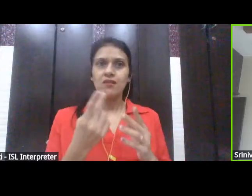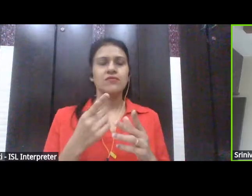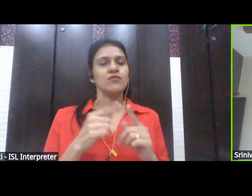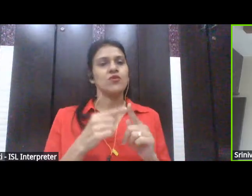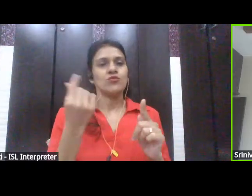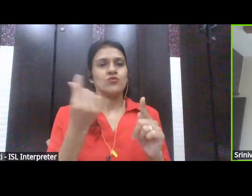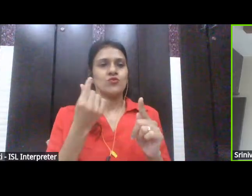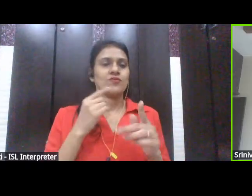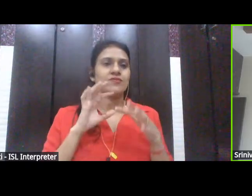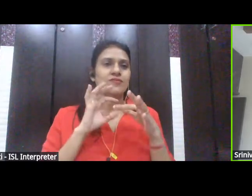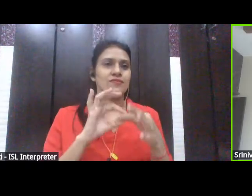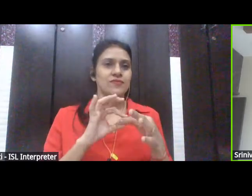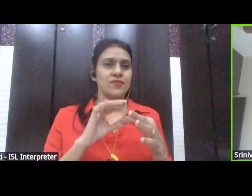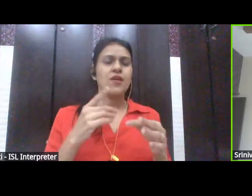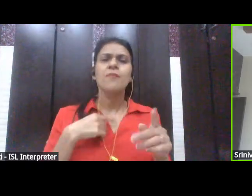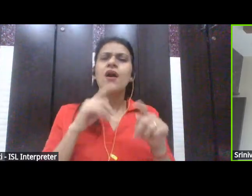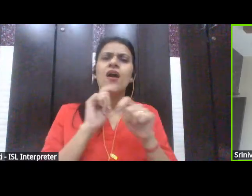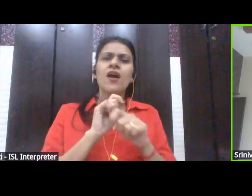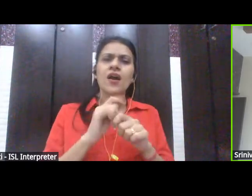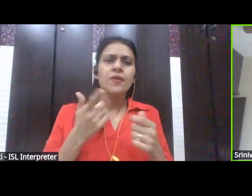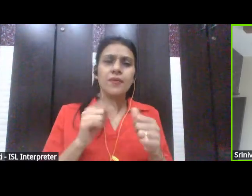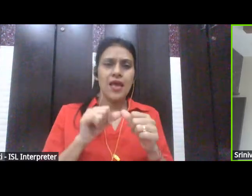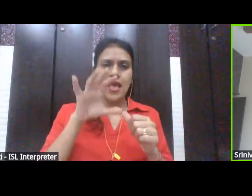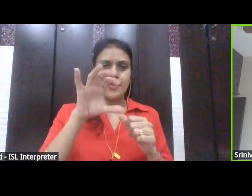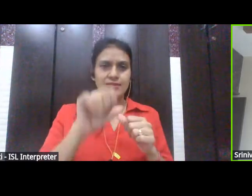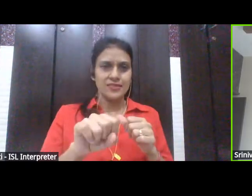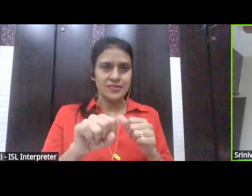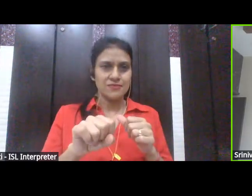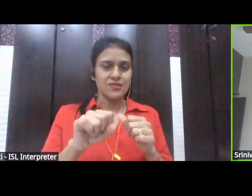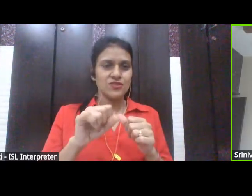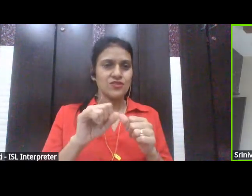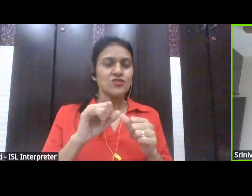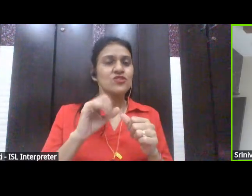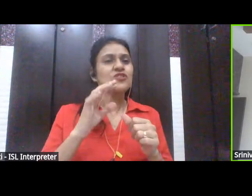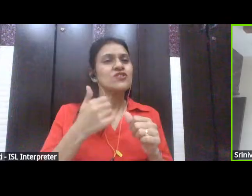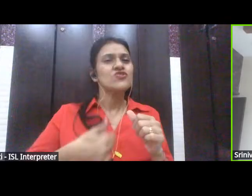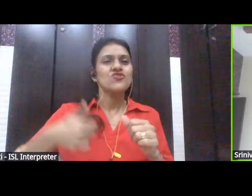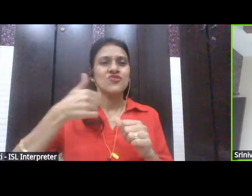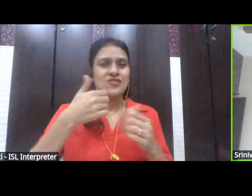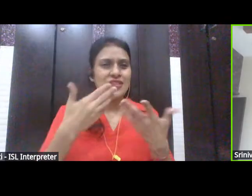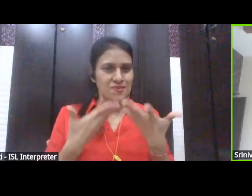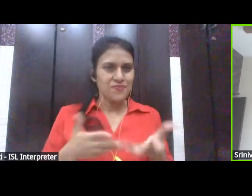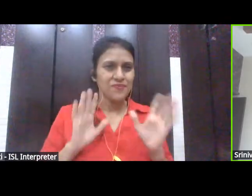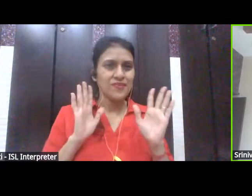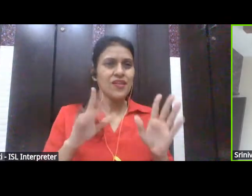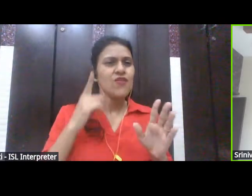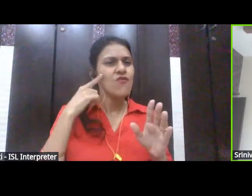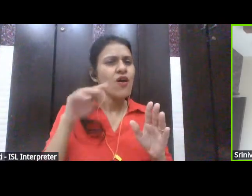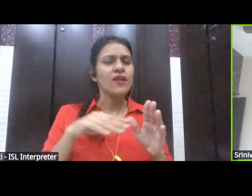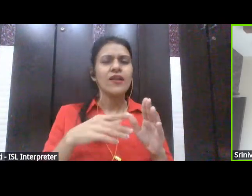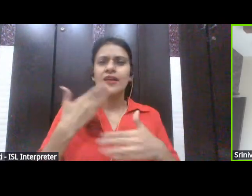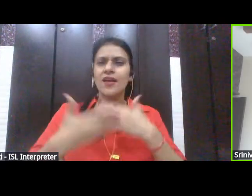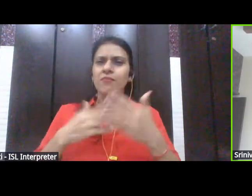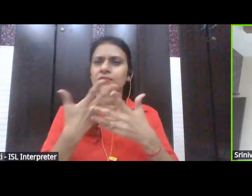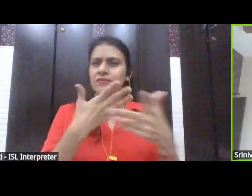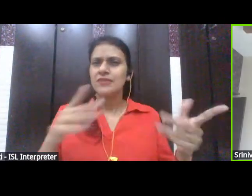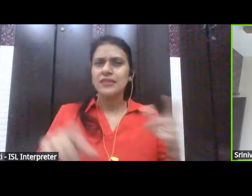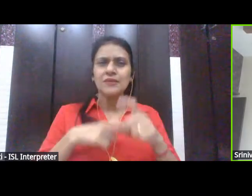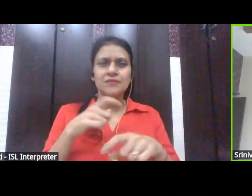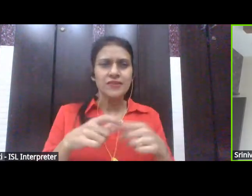my role as an accessibility champion across the industry and what I do in the space of assistive